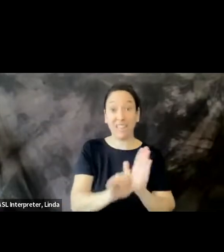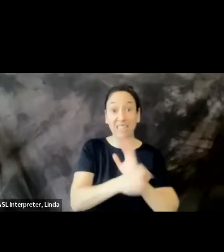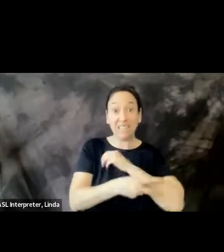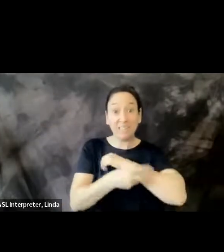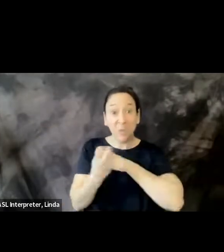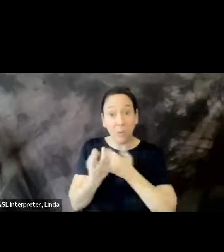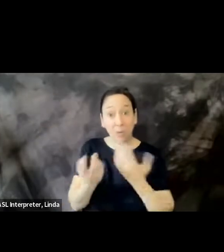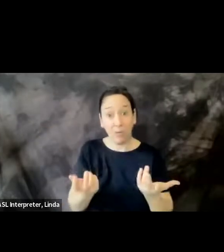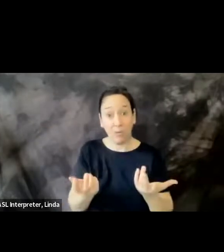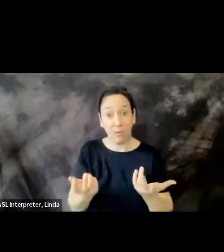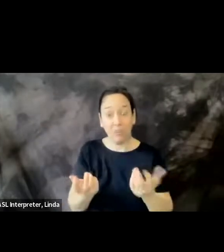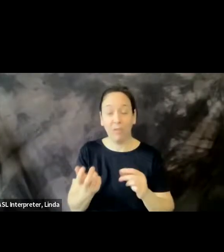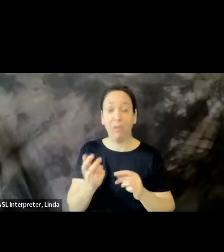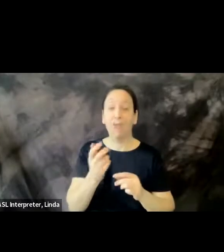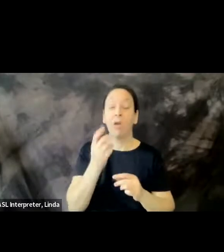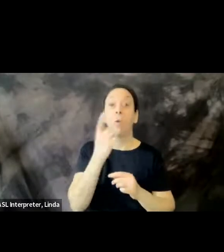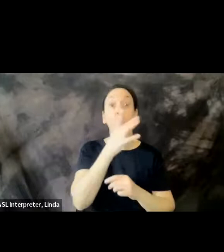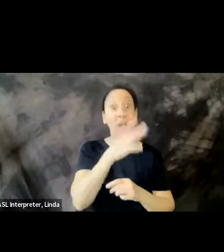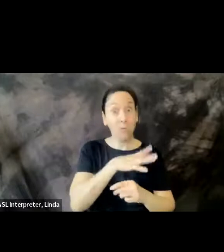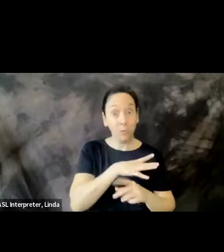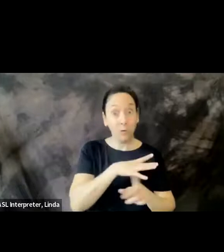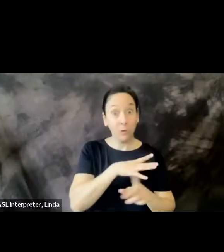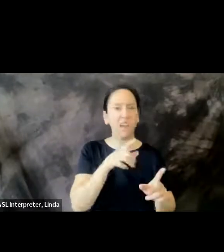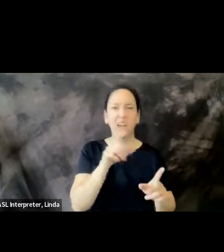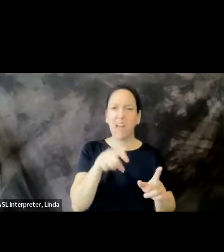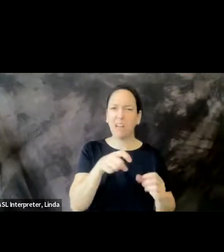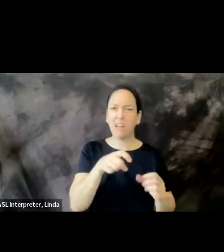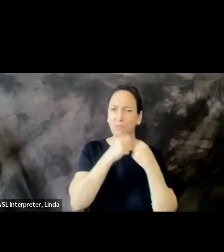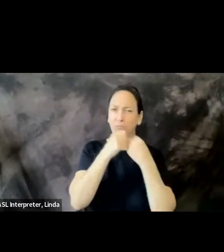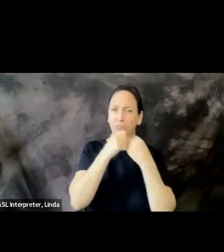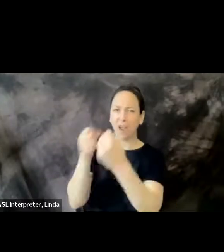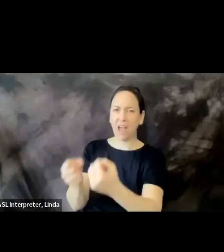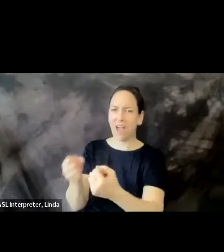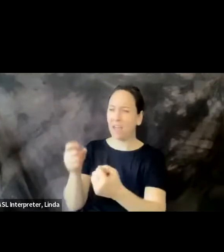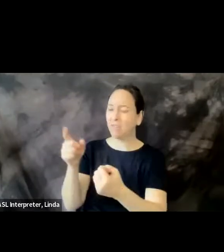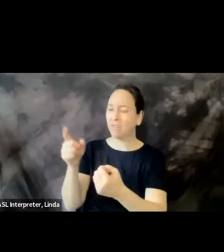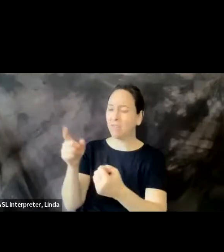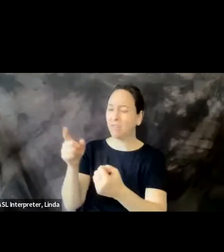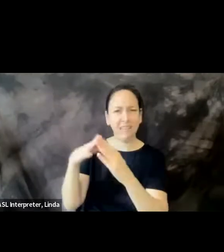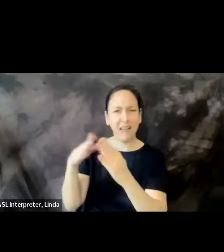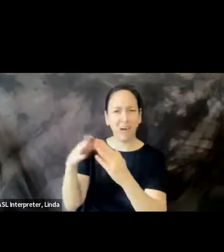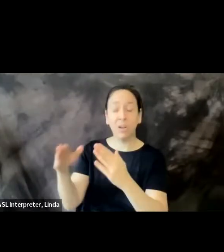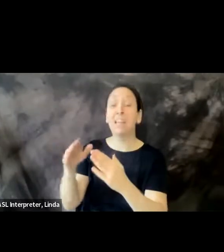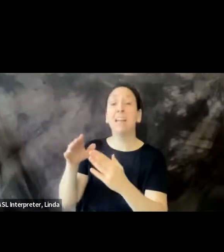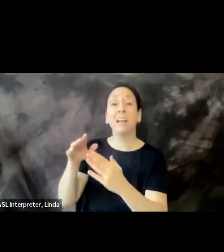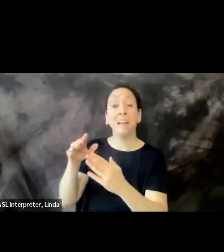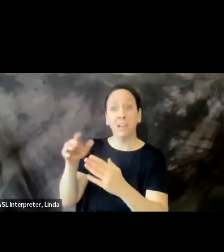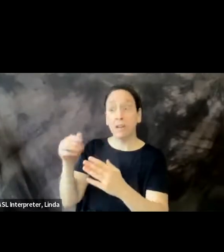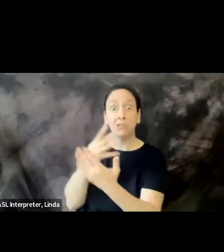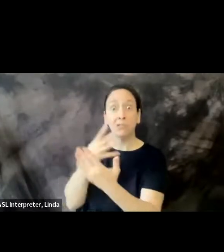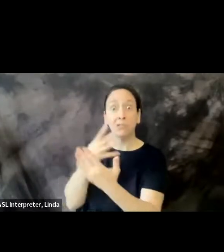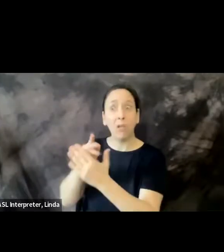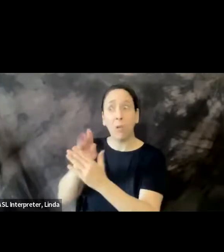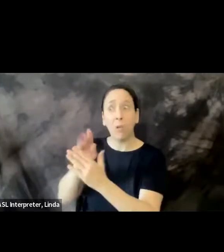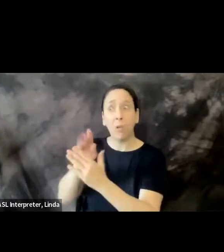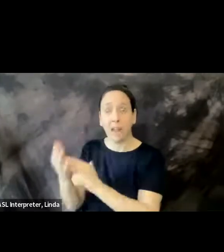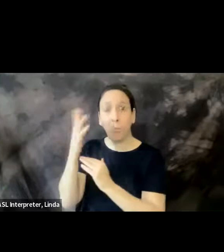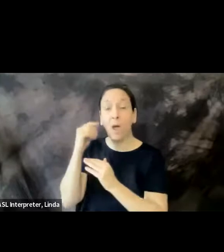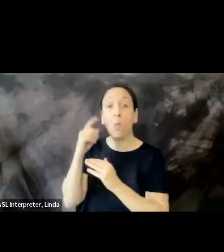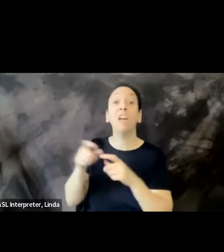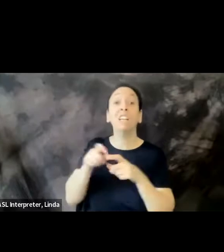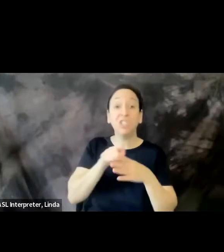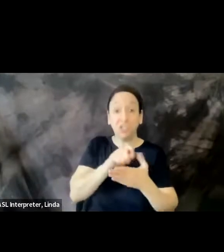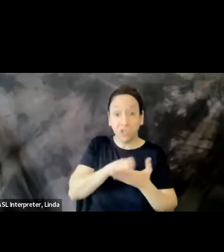one woman had to drive to a town she'd never been to, turn herself into the police and spend a night in jail for a bounce check that she never wrote